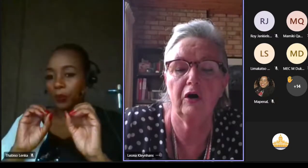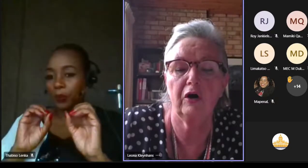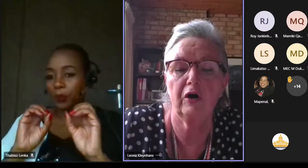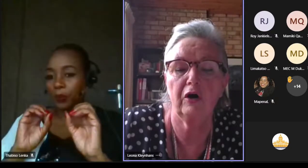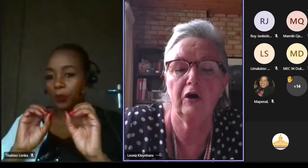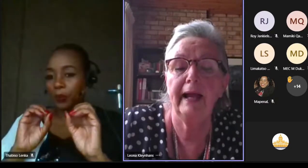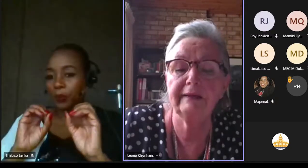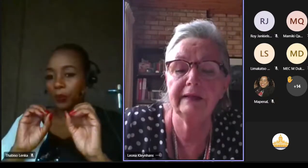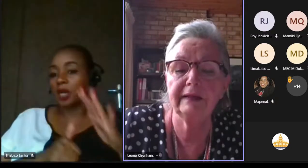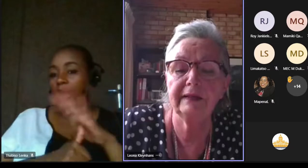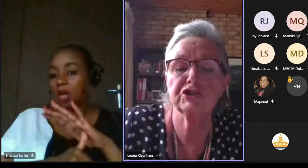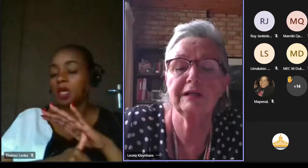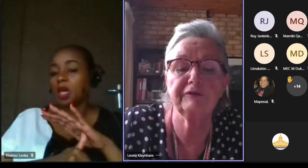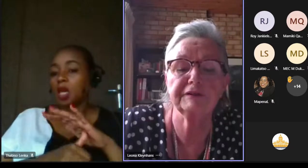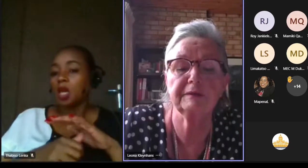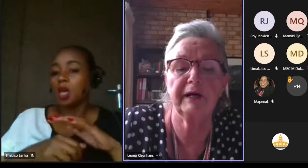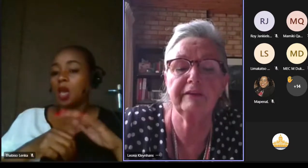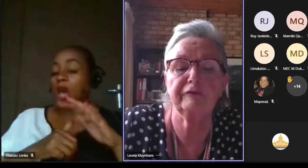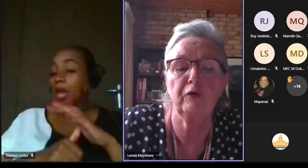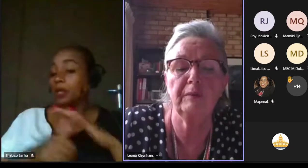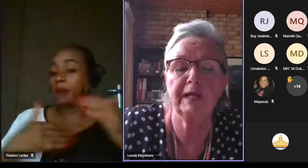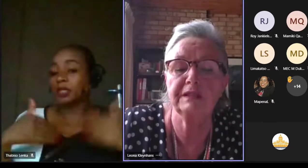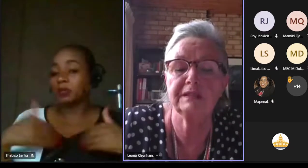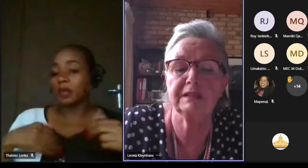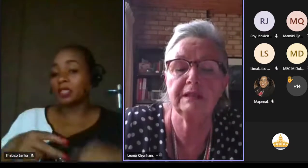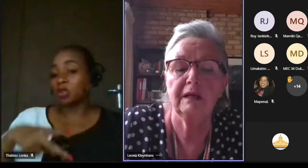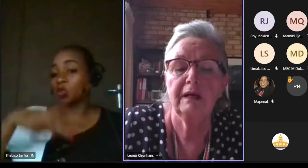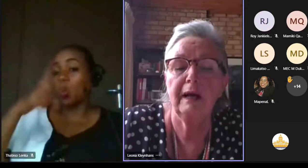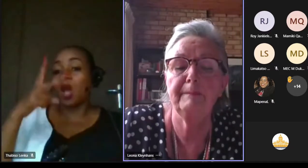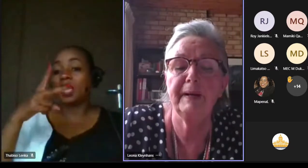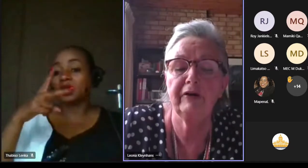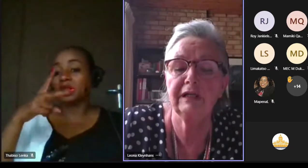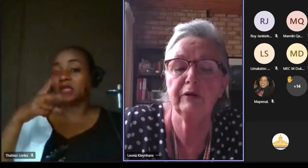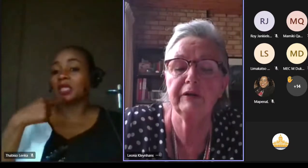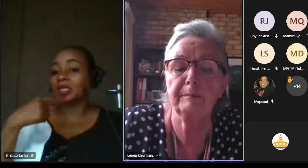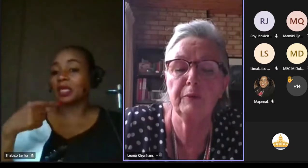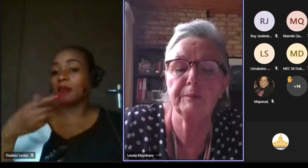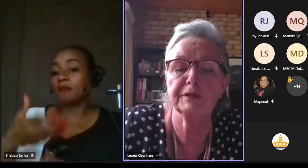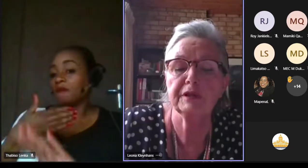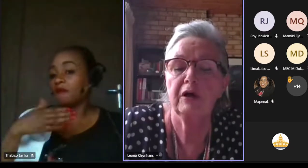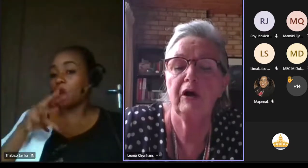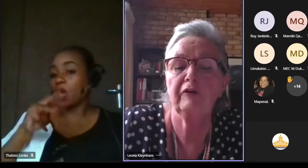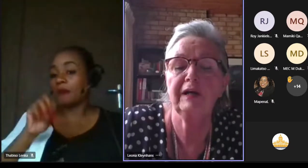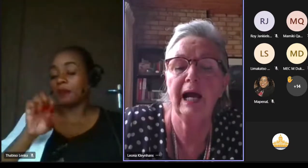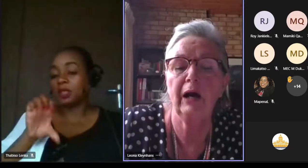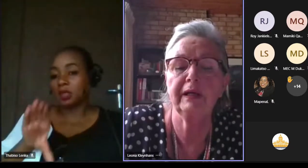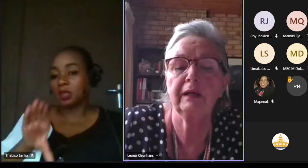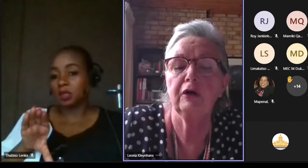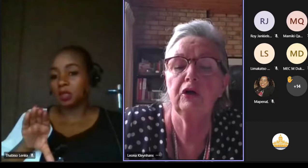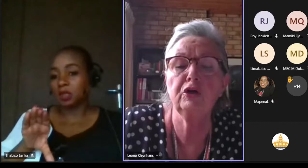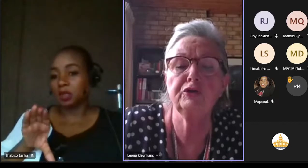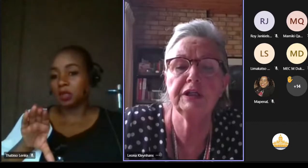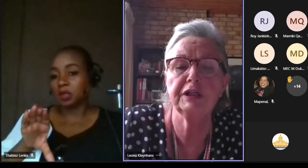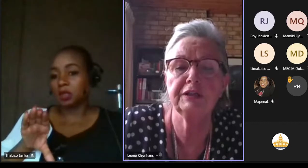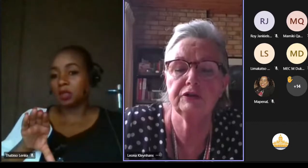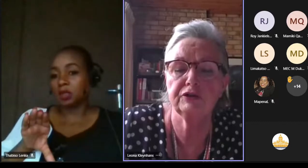This was administration, and the administration lifted by the former MEC, apparently with the purpose of